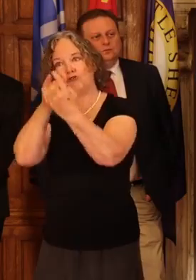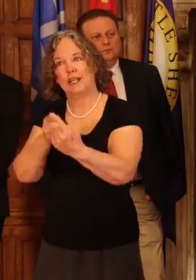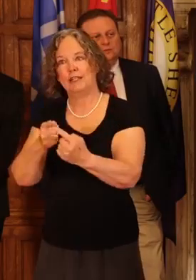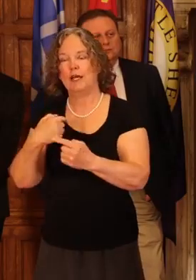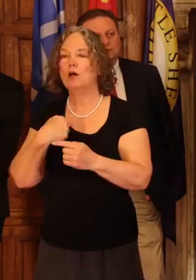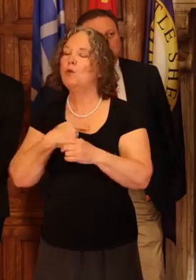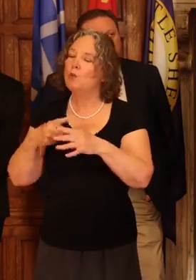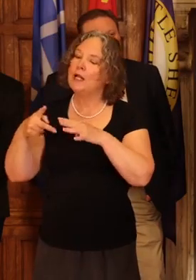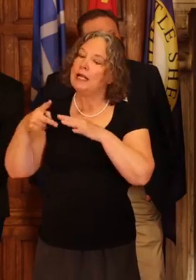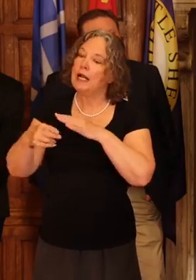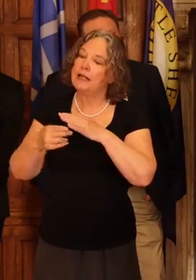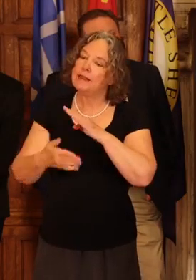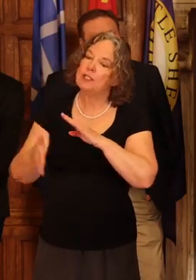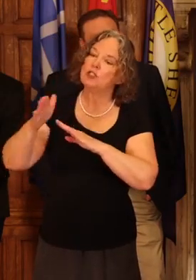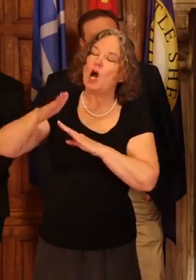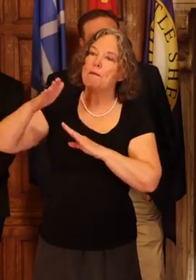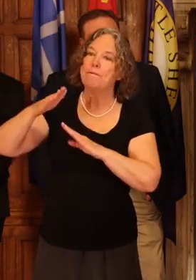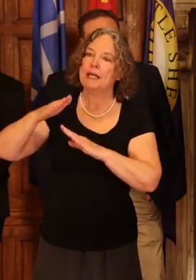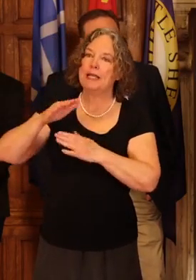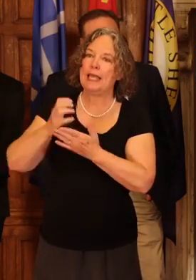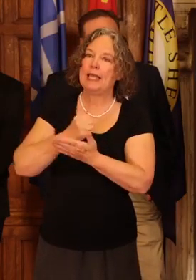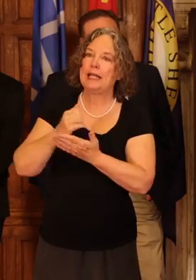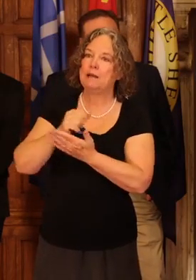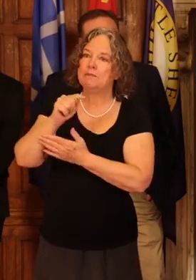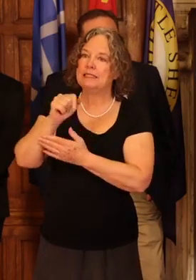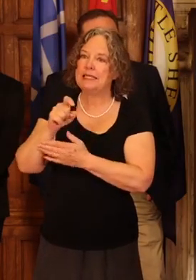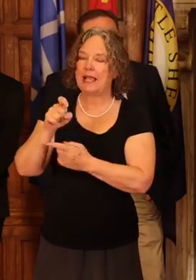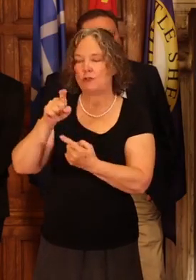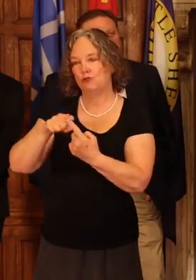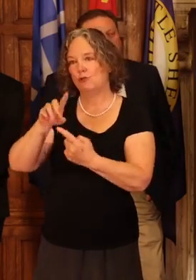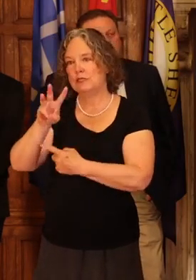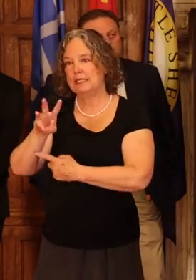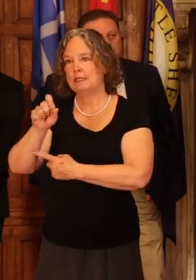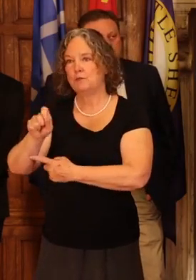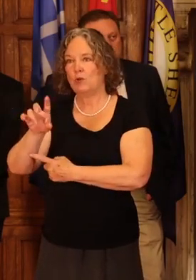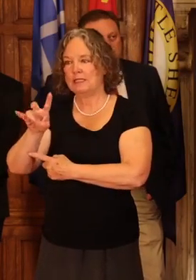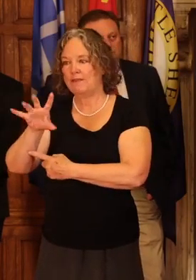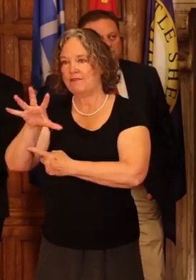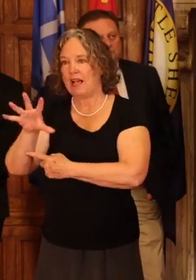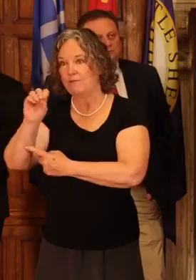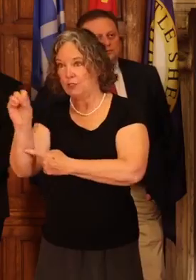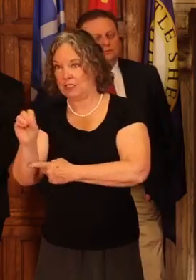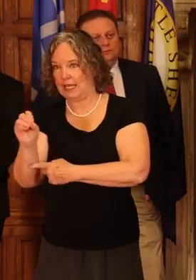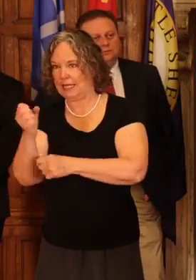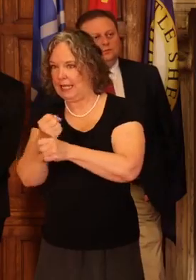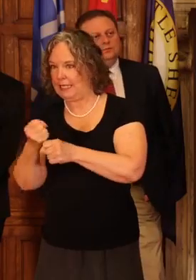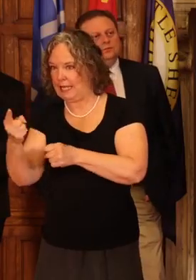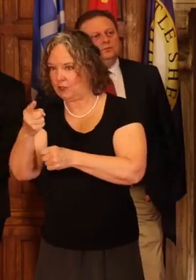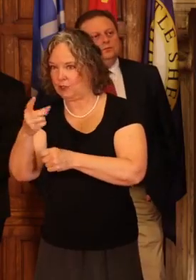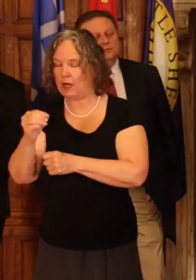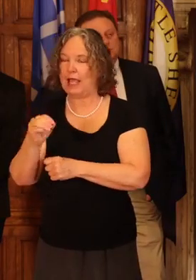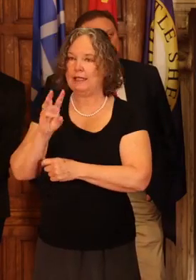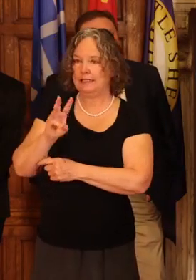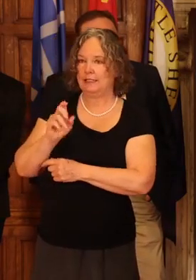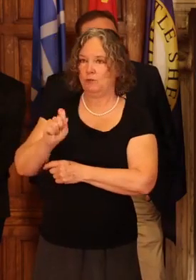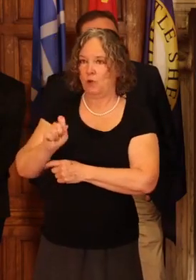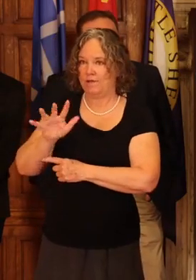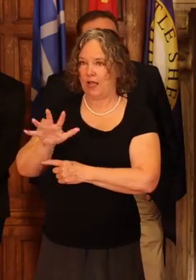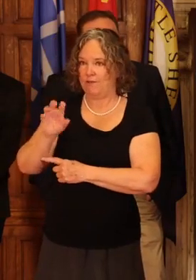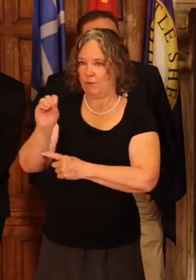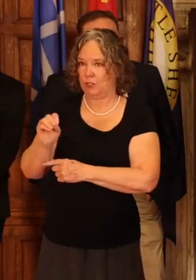top income tax rate to 6.75 beginning next year and 6.5%